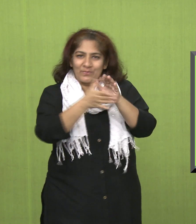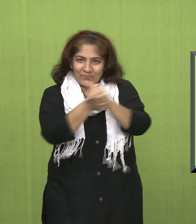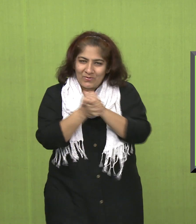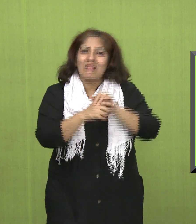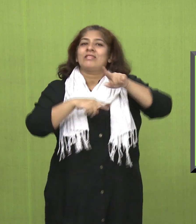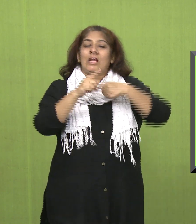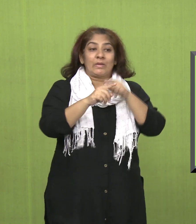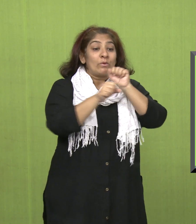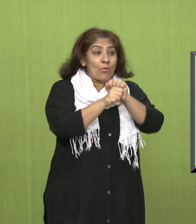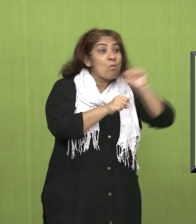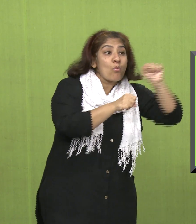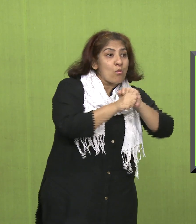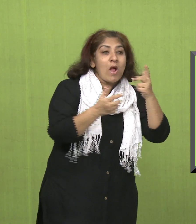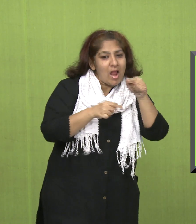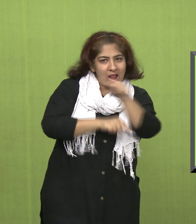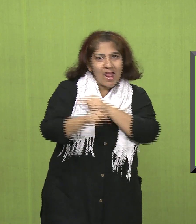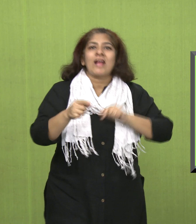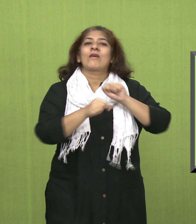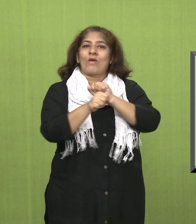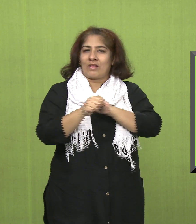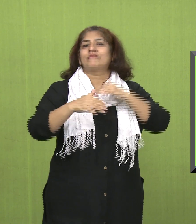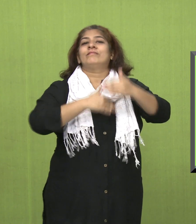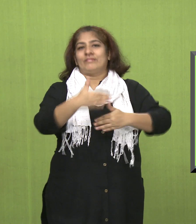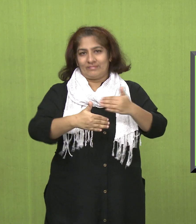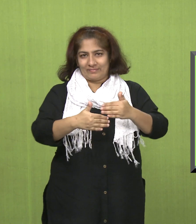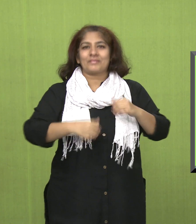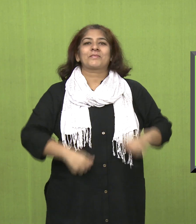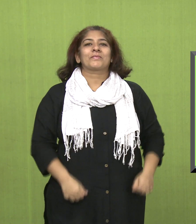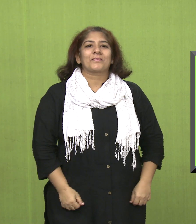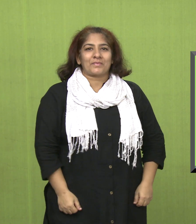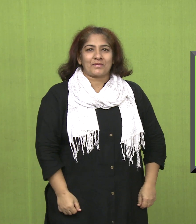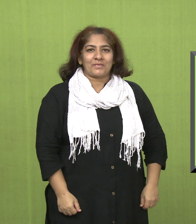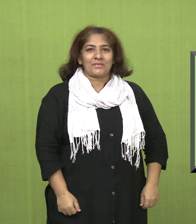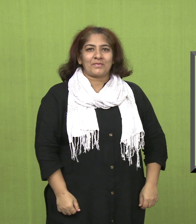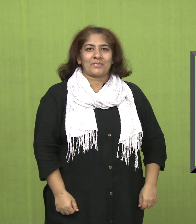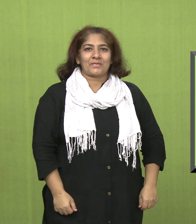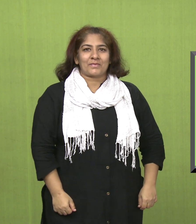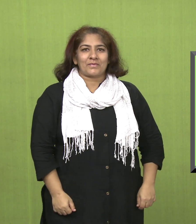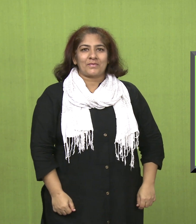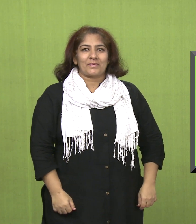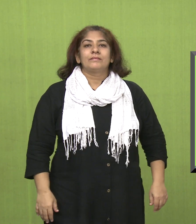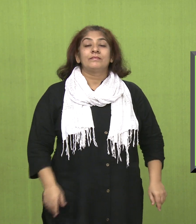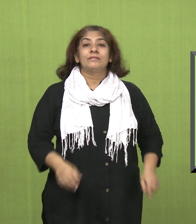people, new joining people, so that they get to know the company better.